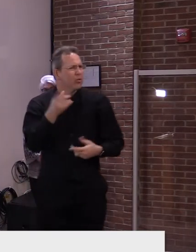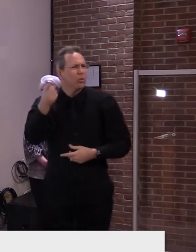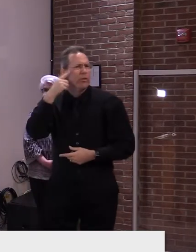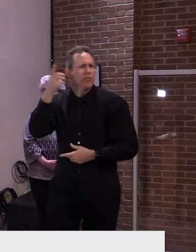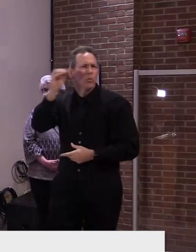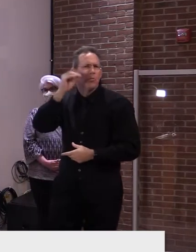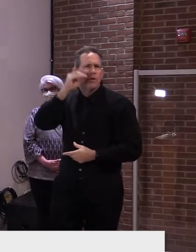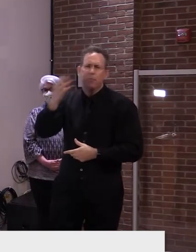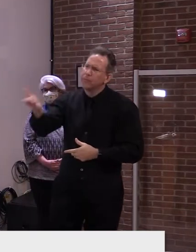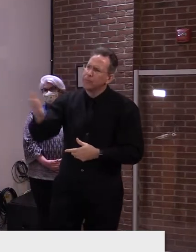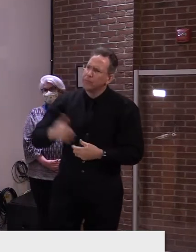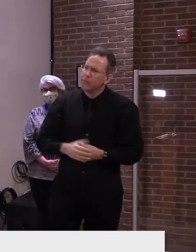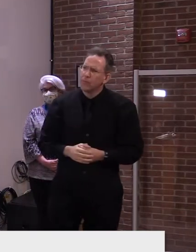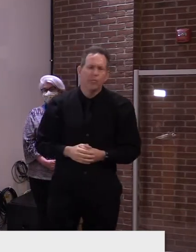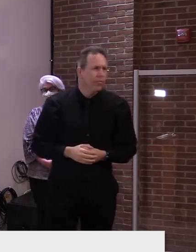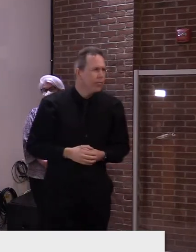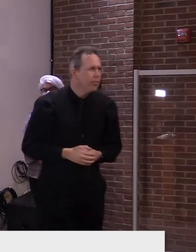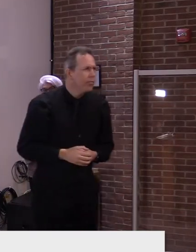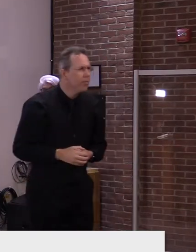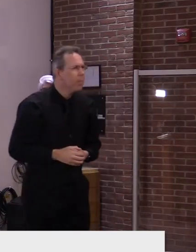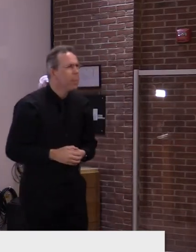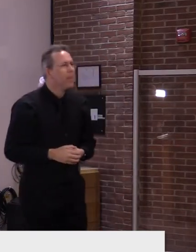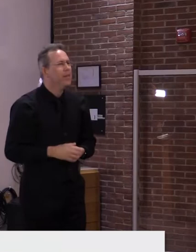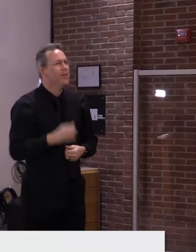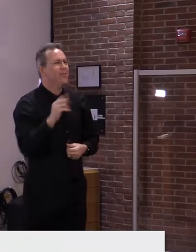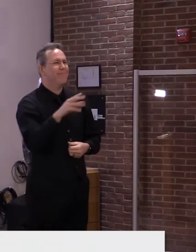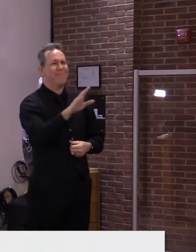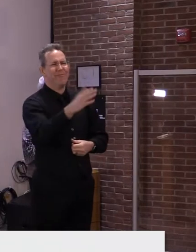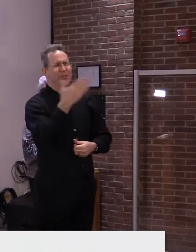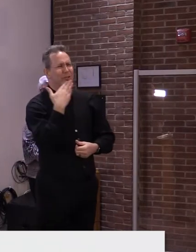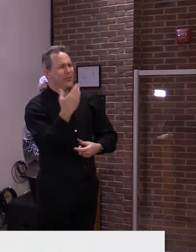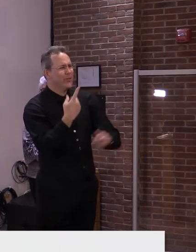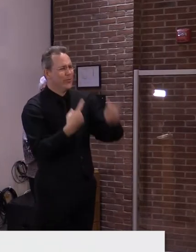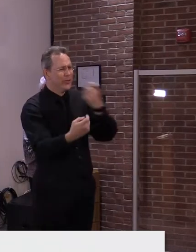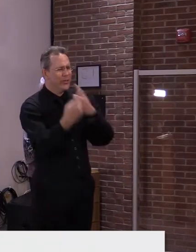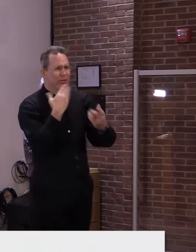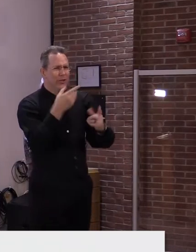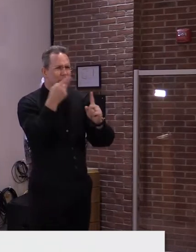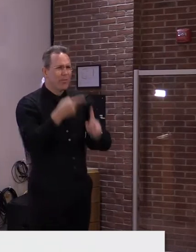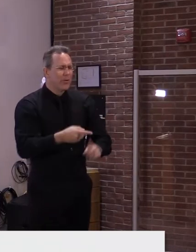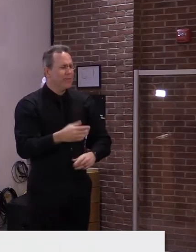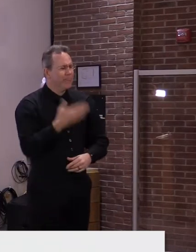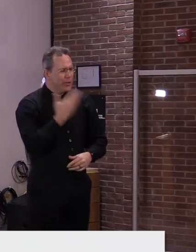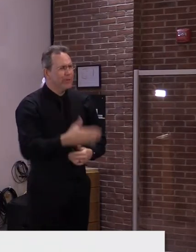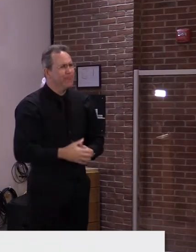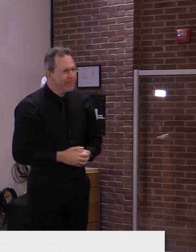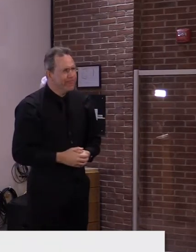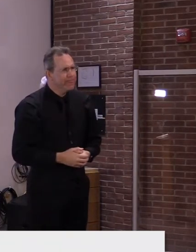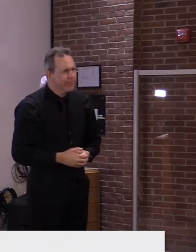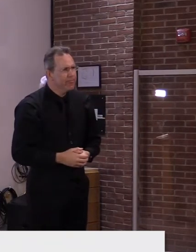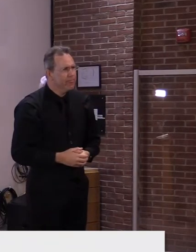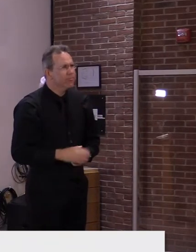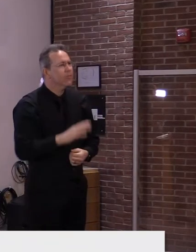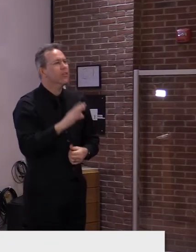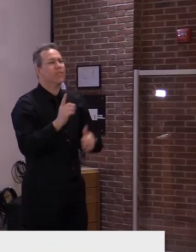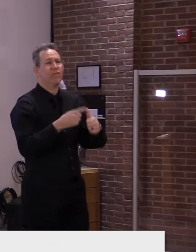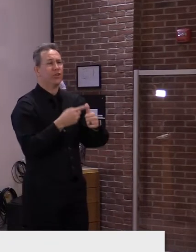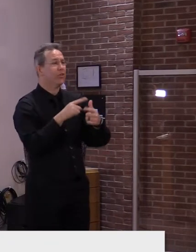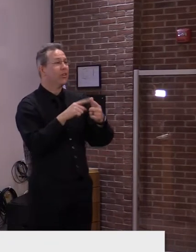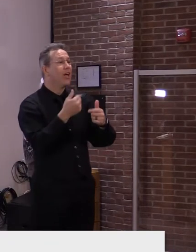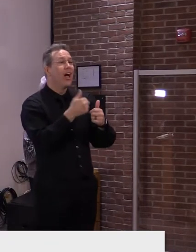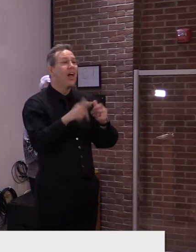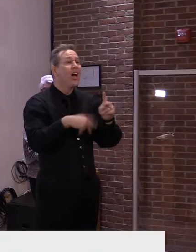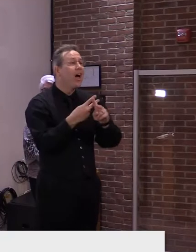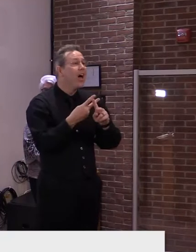Yeah, all very important points to respond to. So first of all, anytime we get a whole genome sequencing